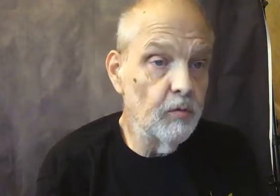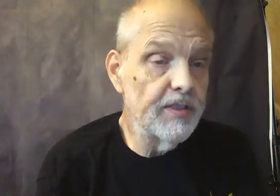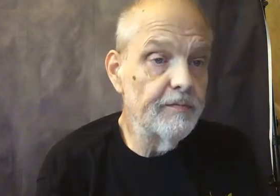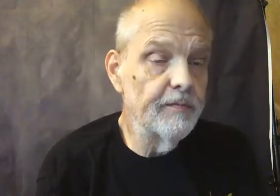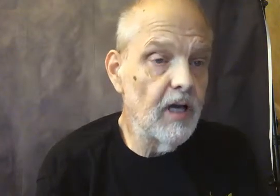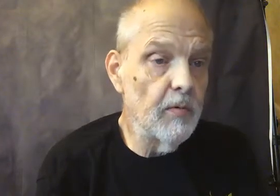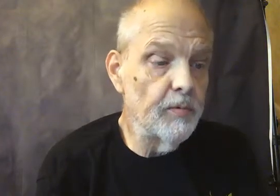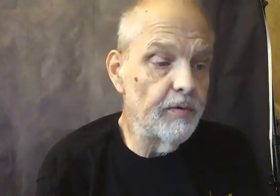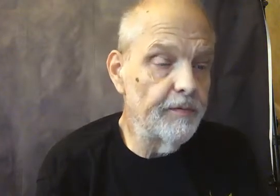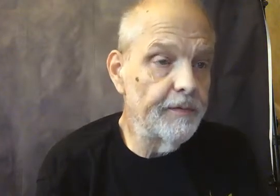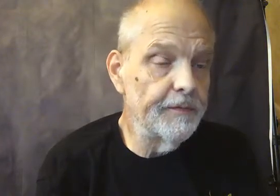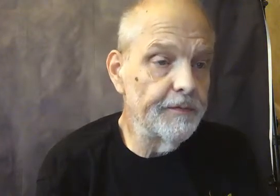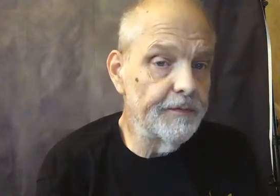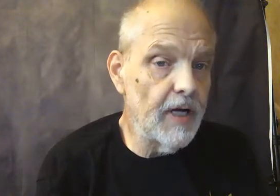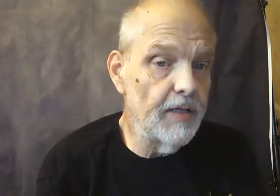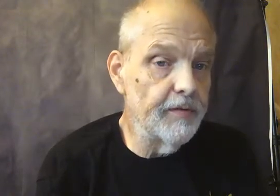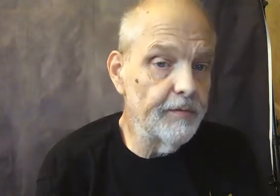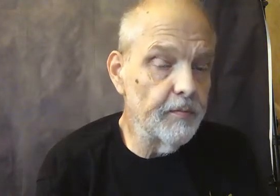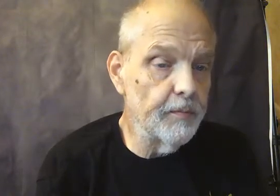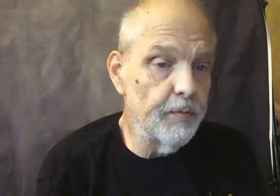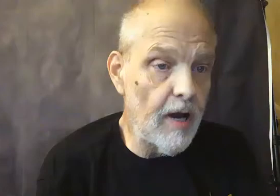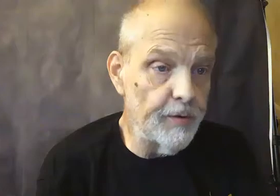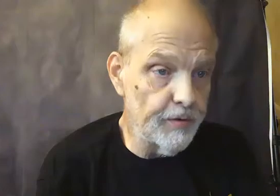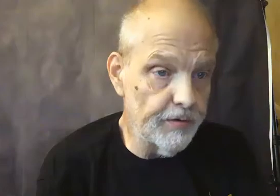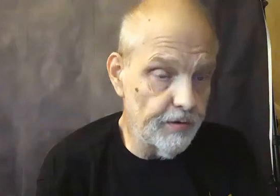linguists have come up with 5 different parameters,